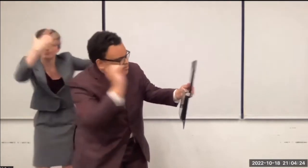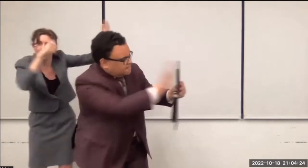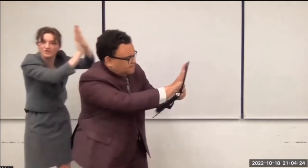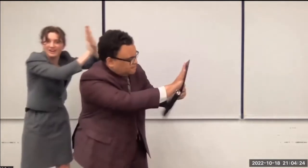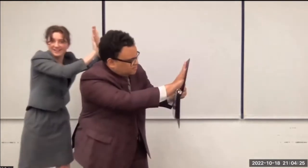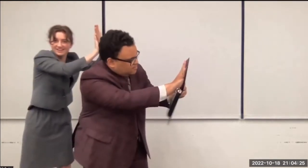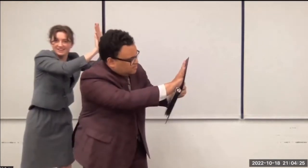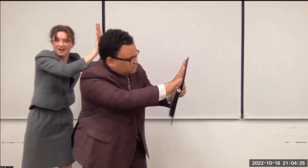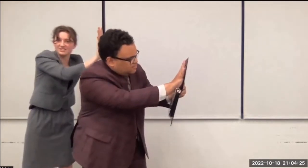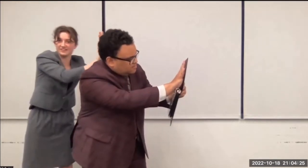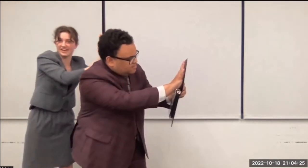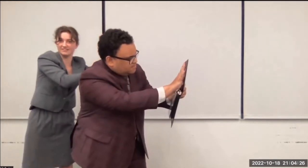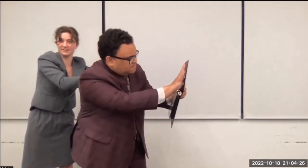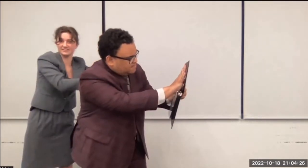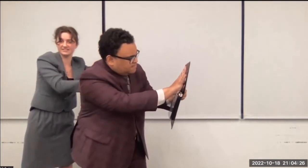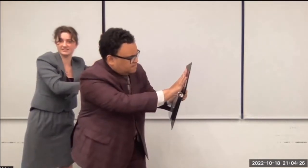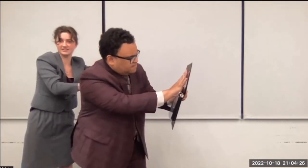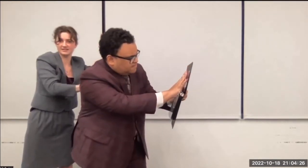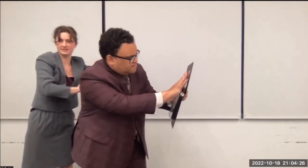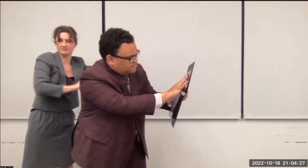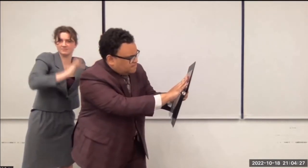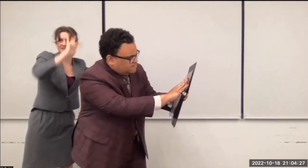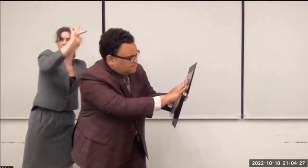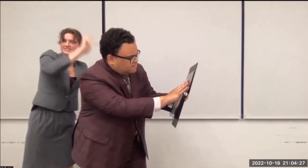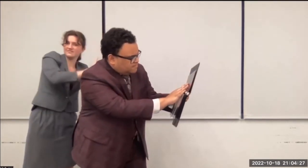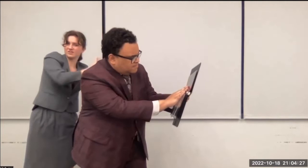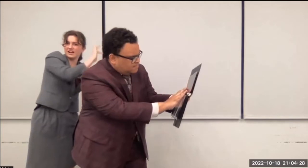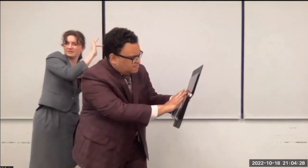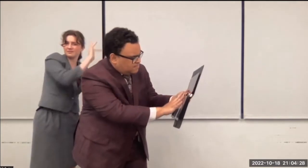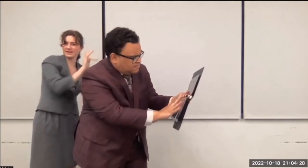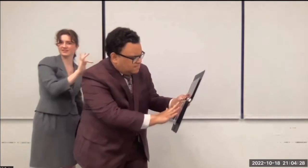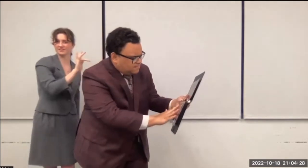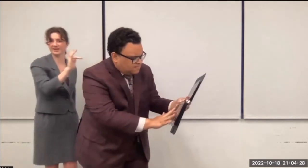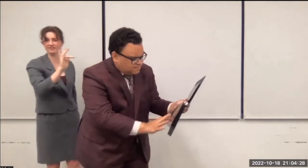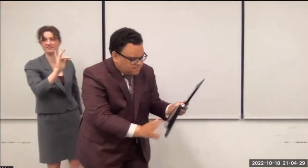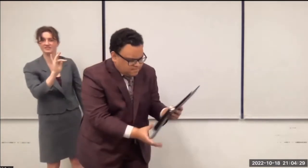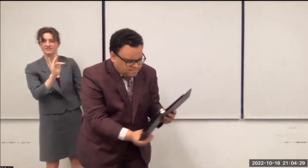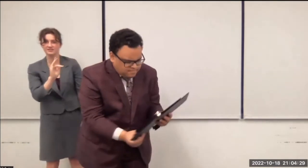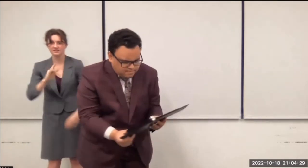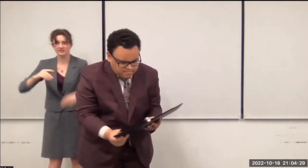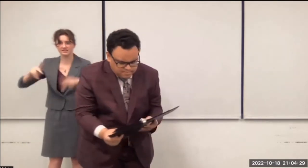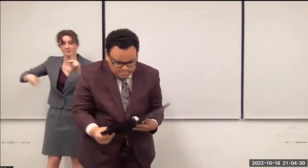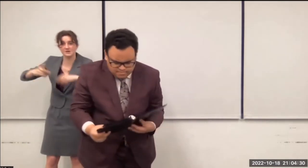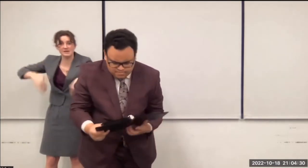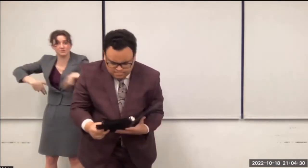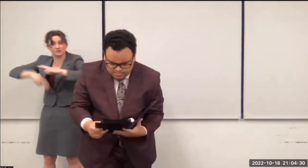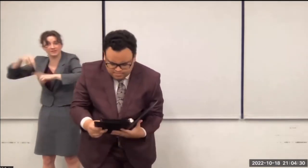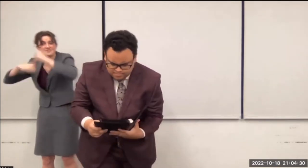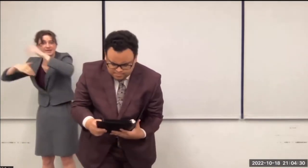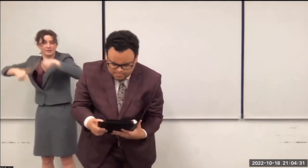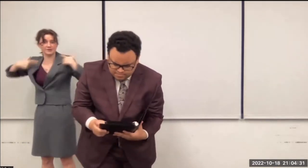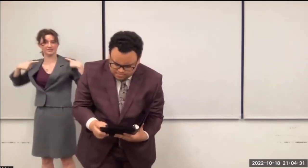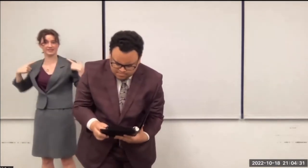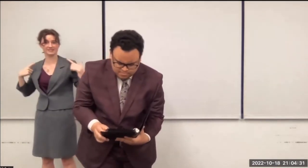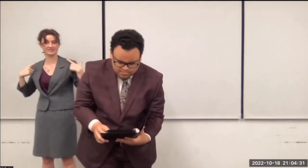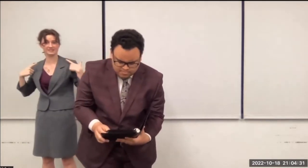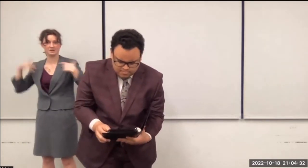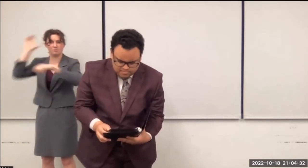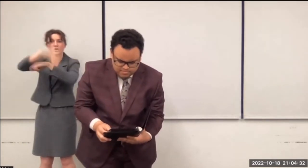portrait onto the canvas. But there was never any paint on the canvas until the people living in the buildings put him